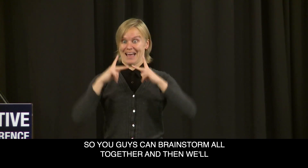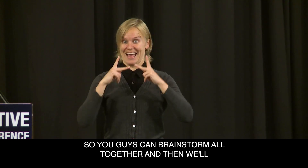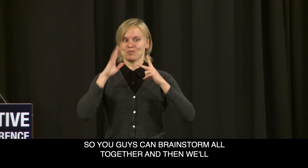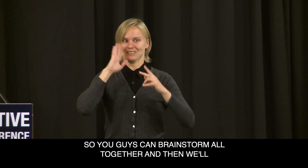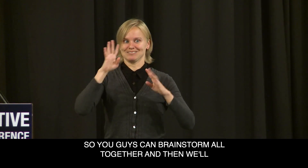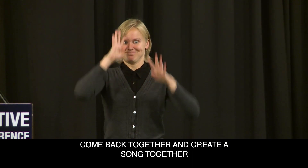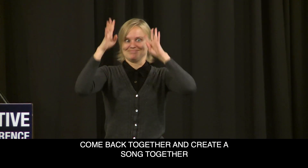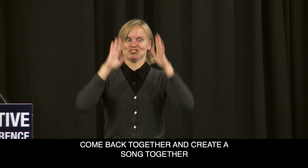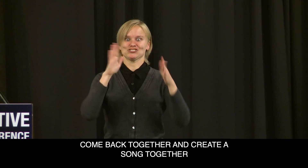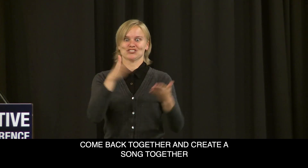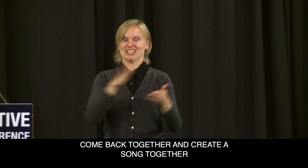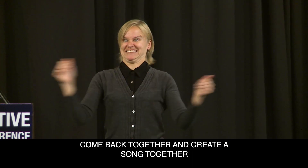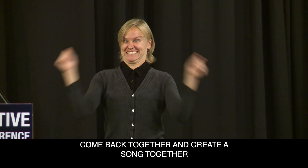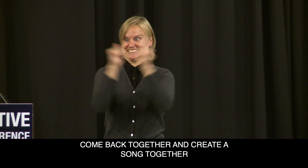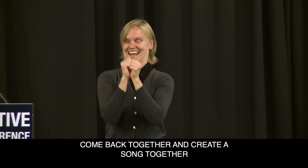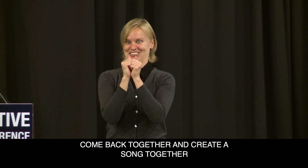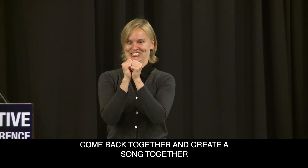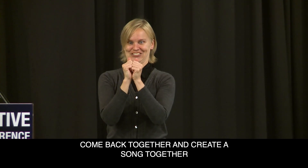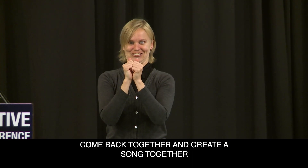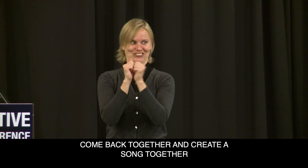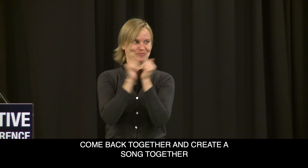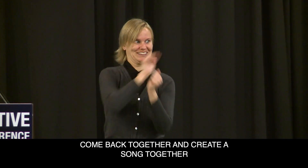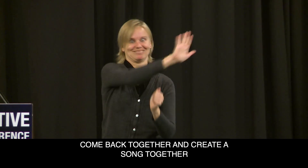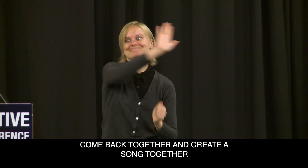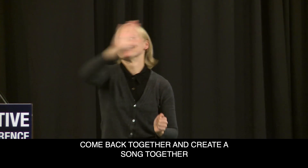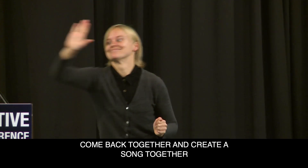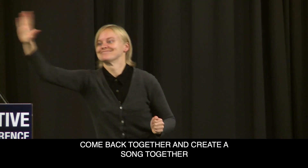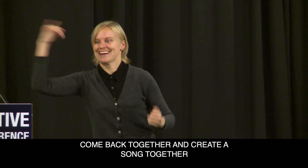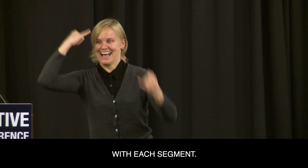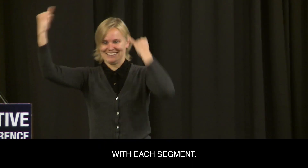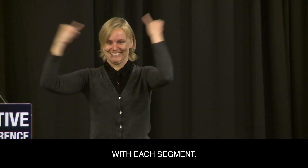together, and then we'll come back together and create a song together with each